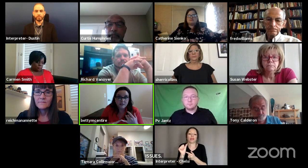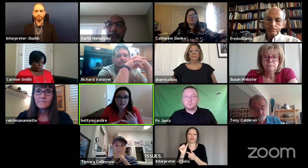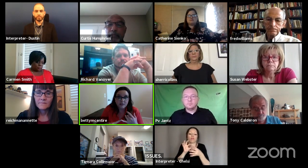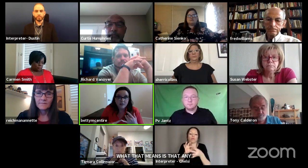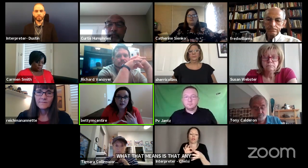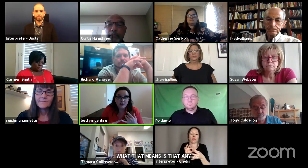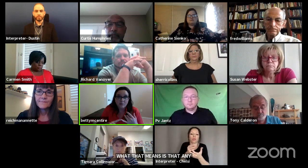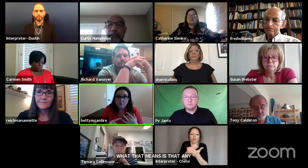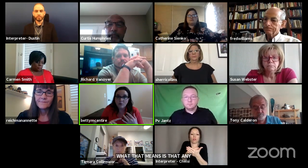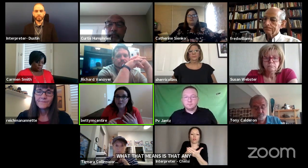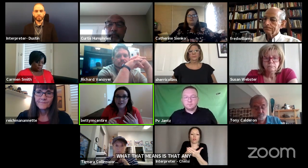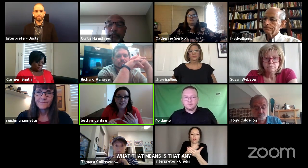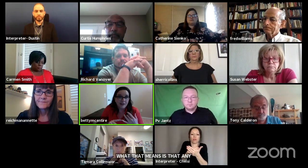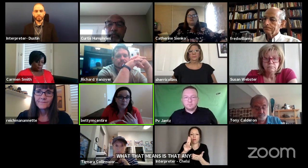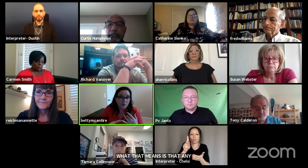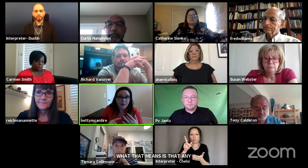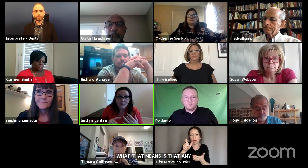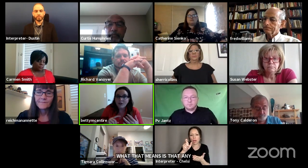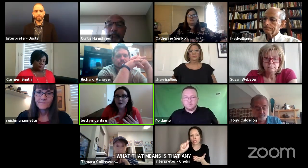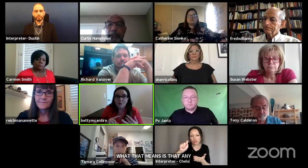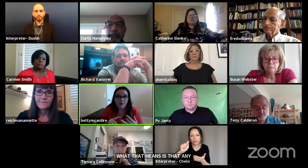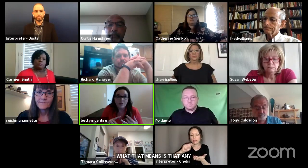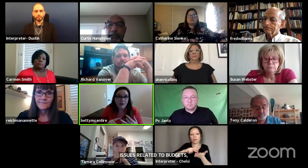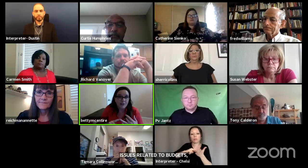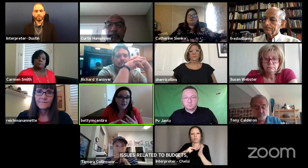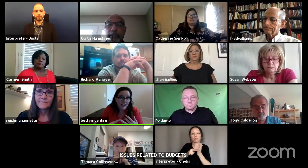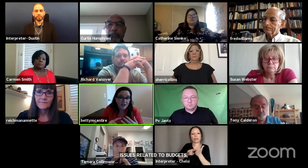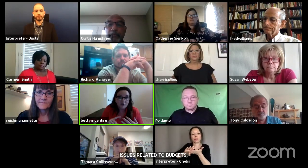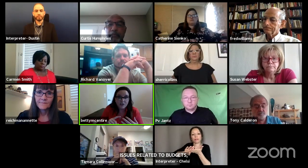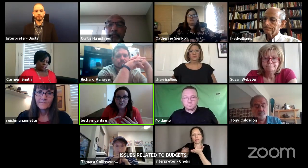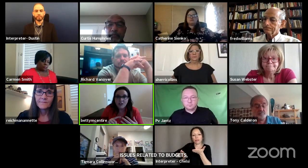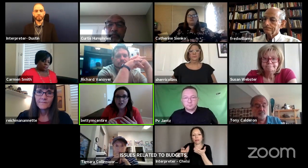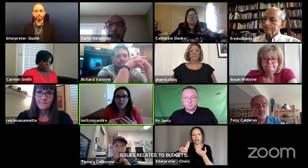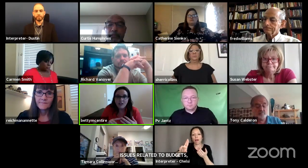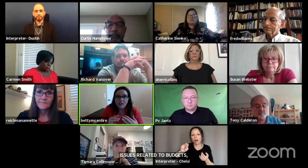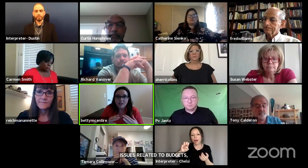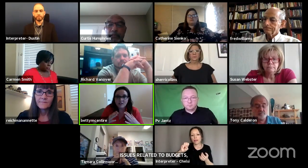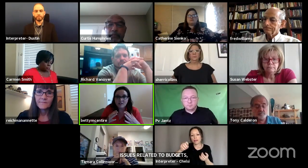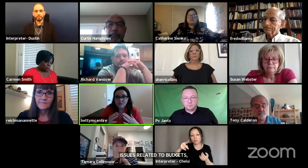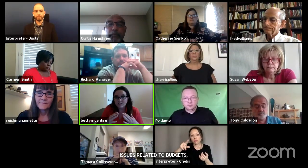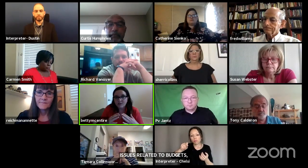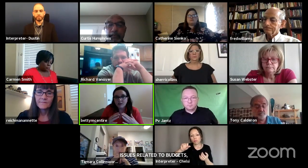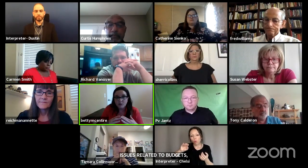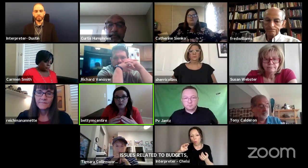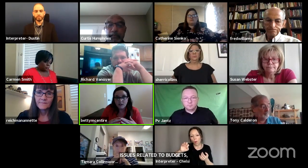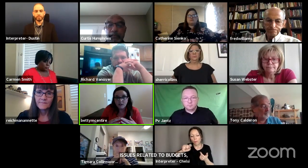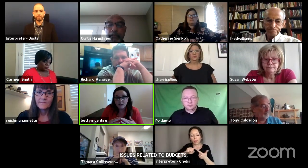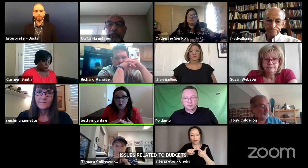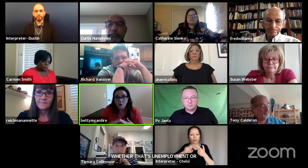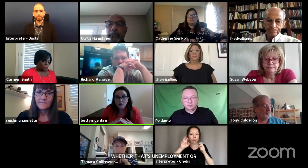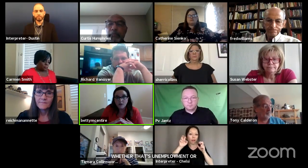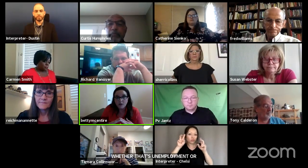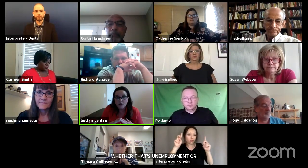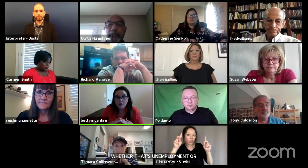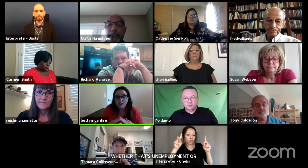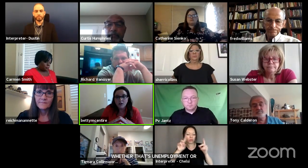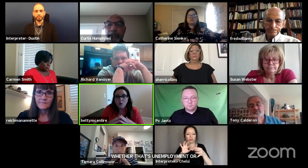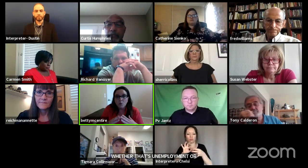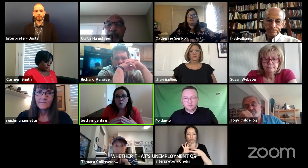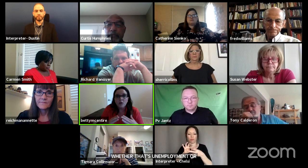budgets, whether that's unemployment or education, anything specifically related to